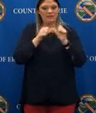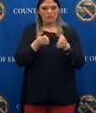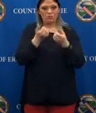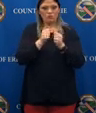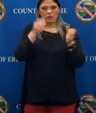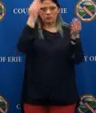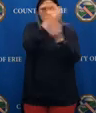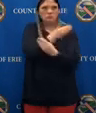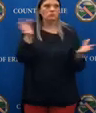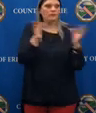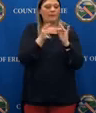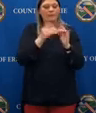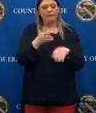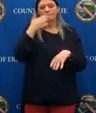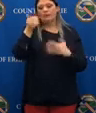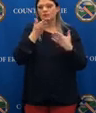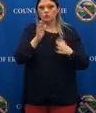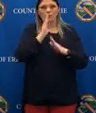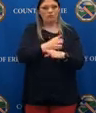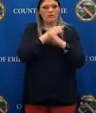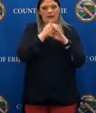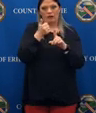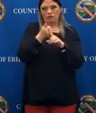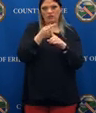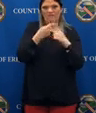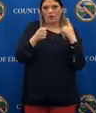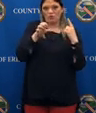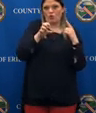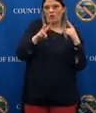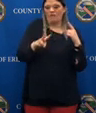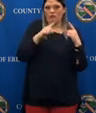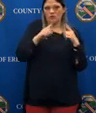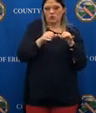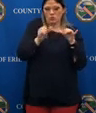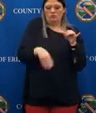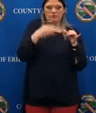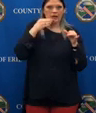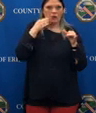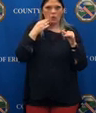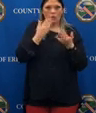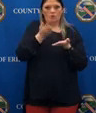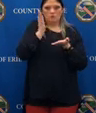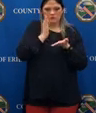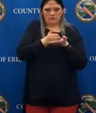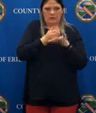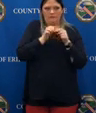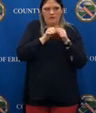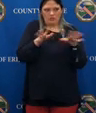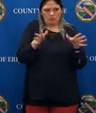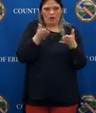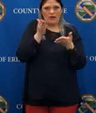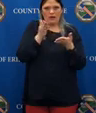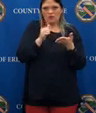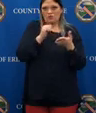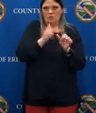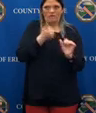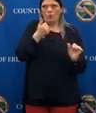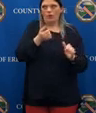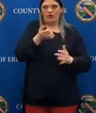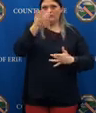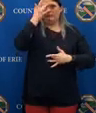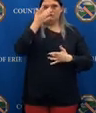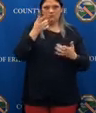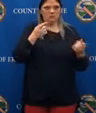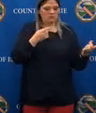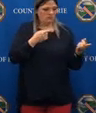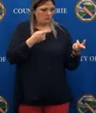the message that the best way to protect yourself from the coronavirus is to stay home, to stop the spread, to avoid catching it.